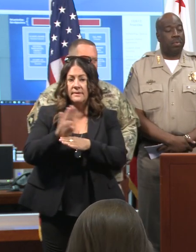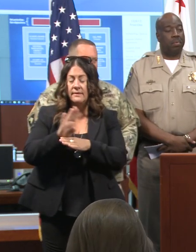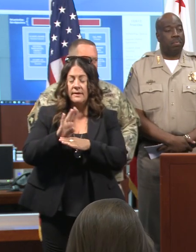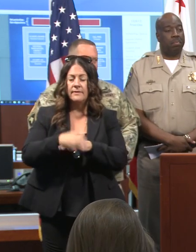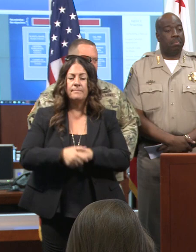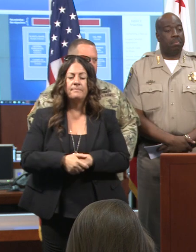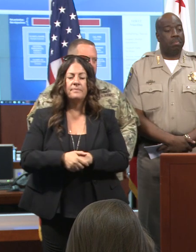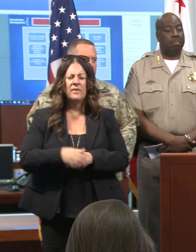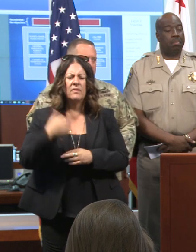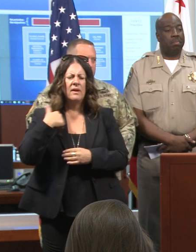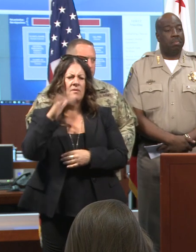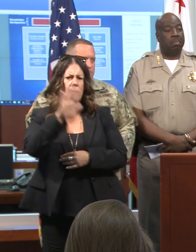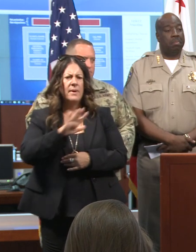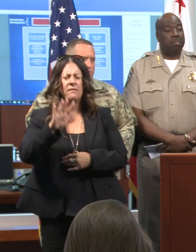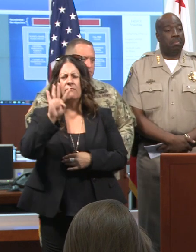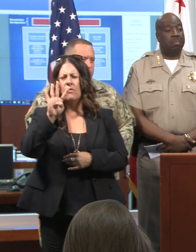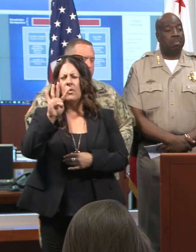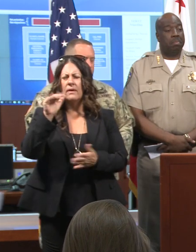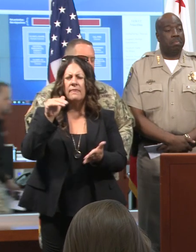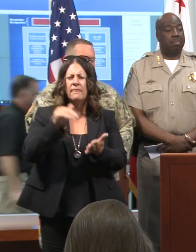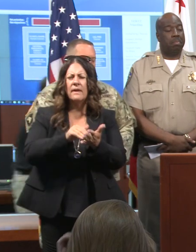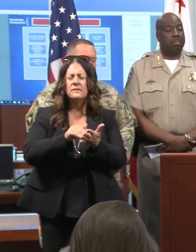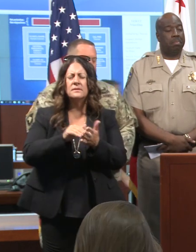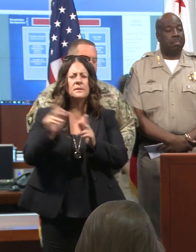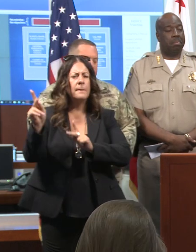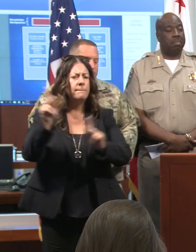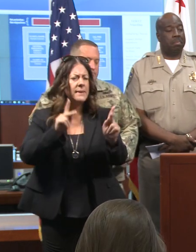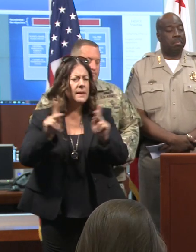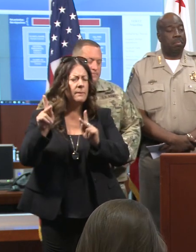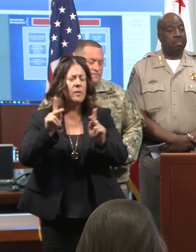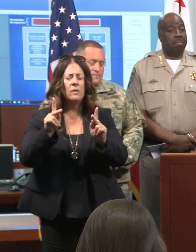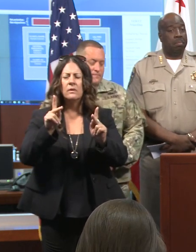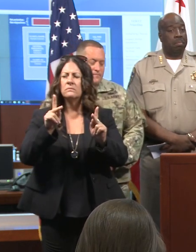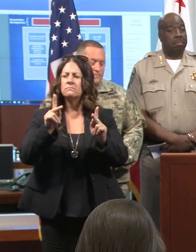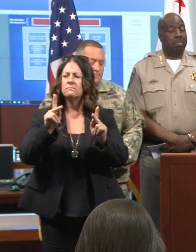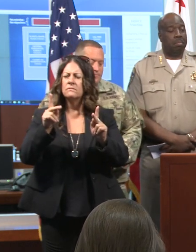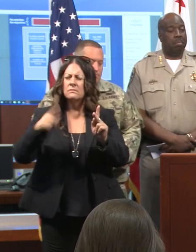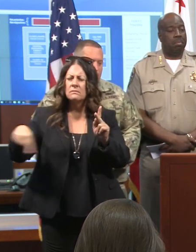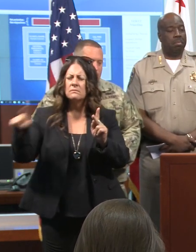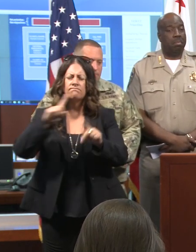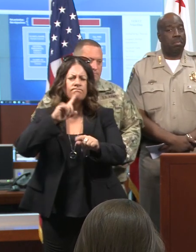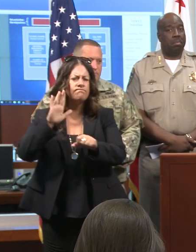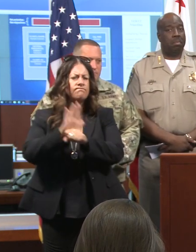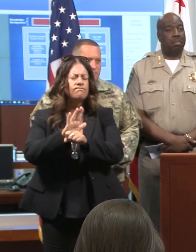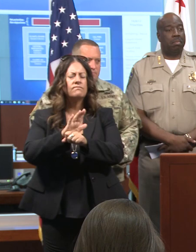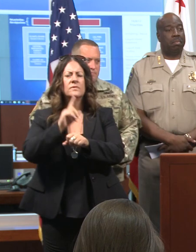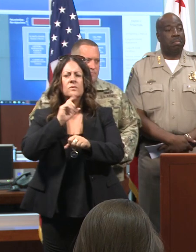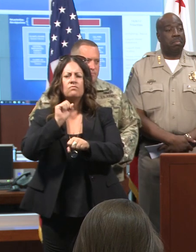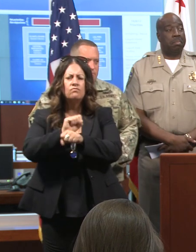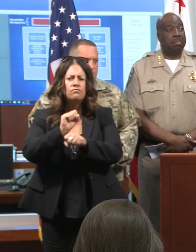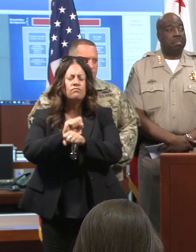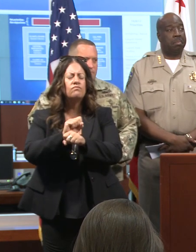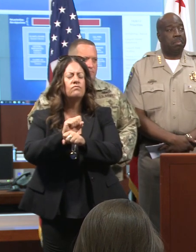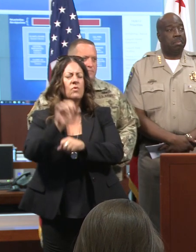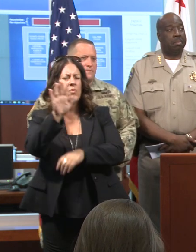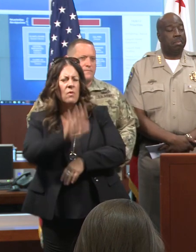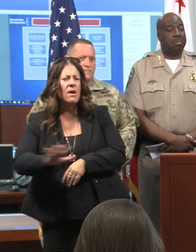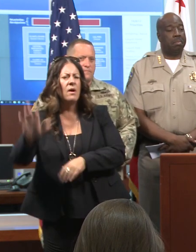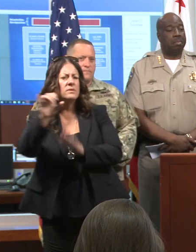about 4,000 or so personnel committed to the various fires throughout the state. These are